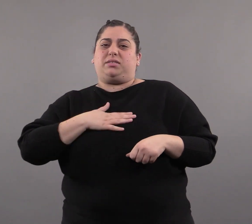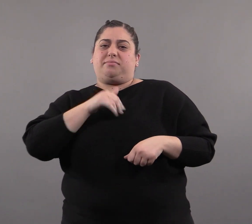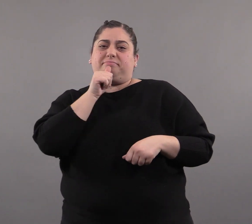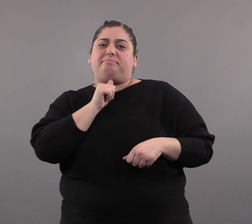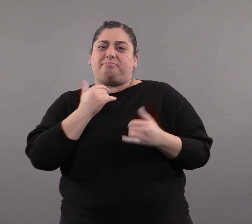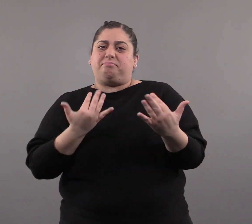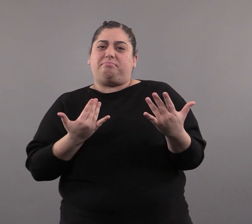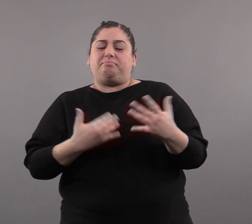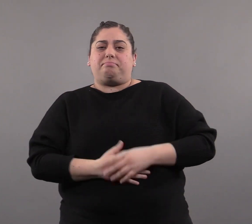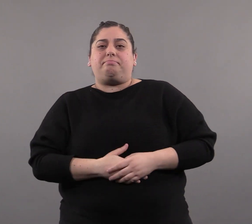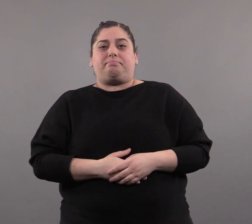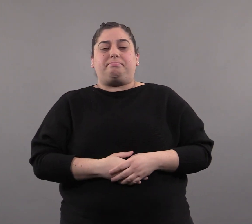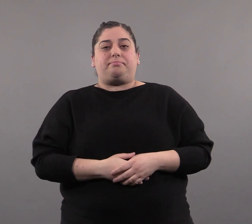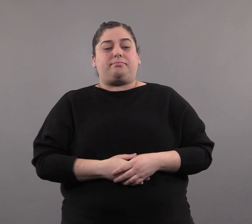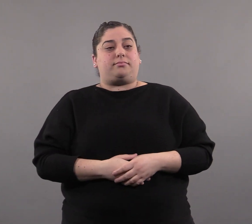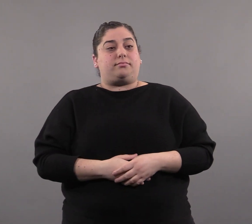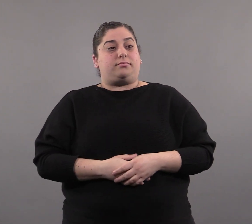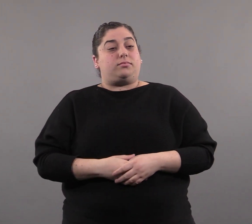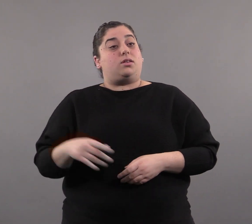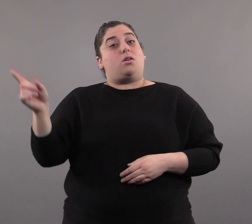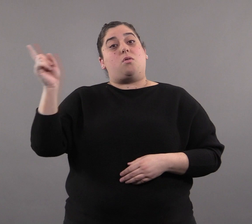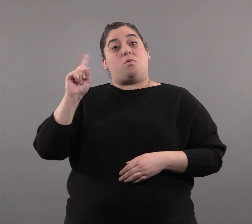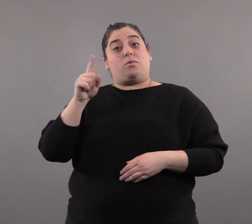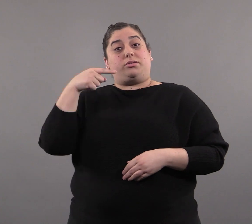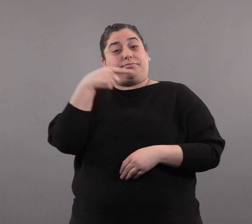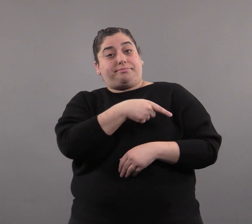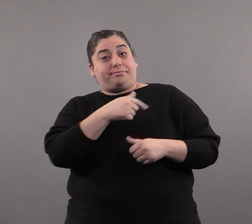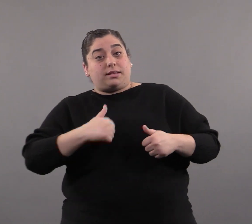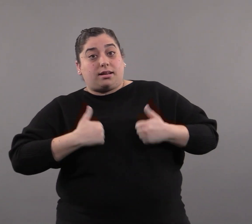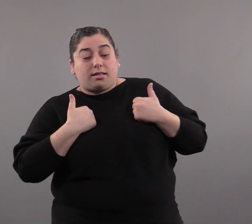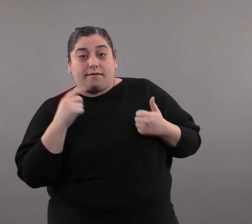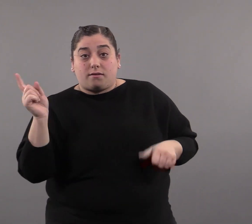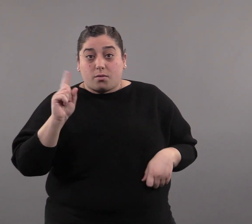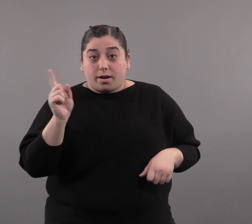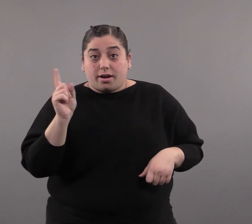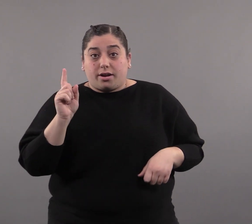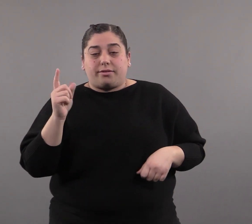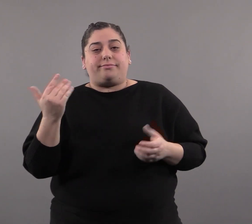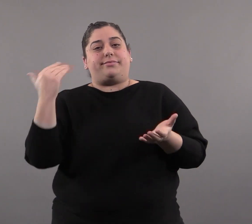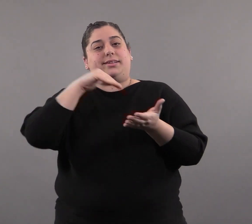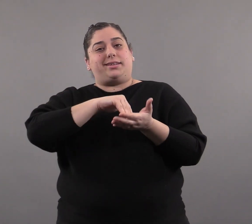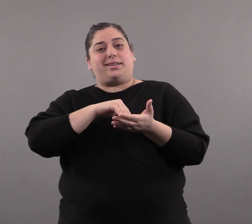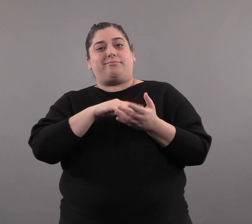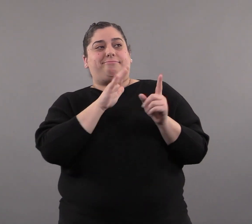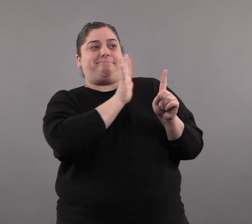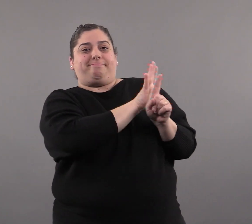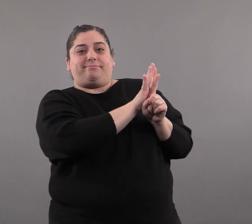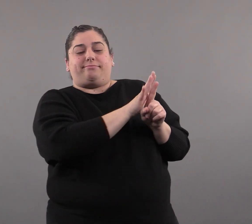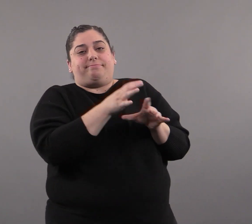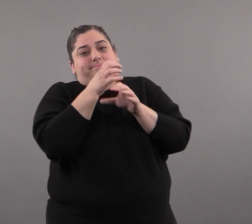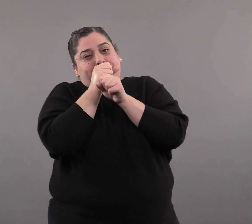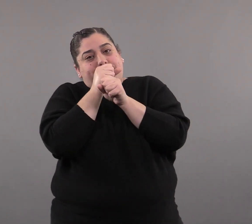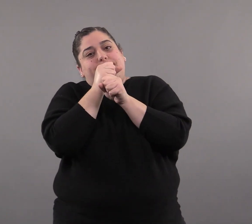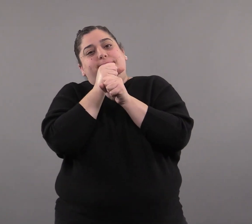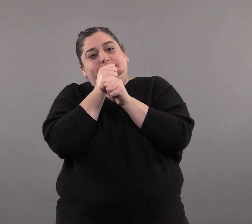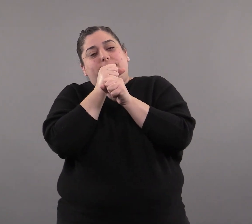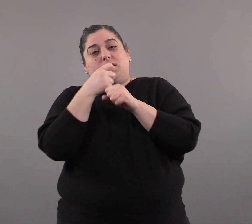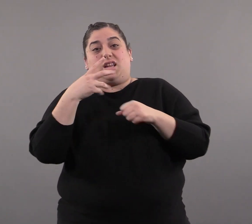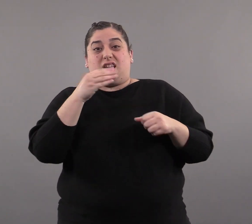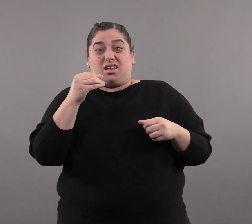of the county, again, related to patient confidentiality and an ongoing investigation, those